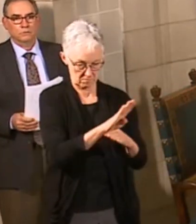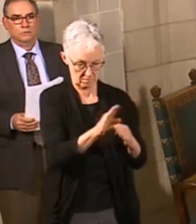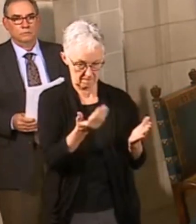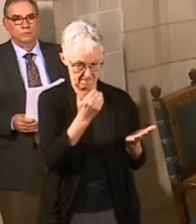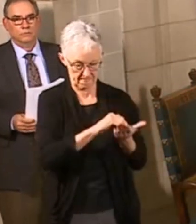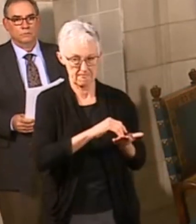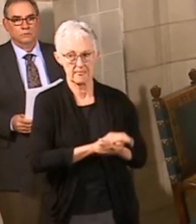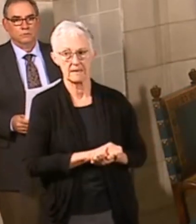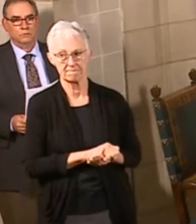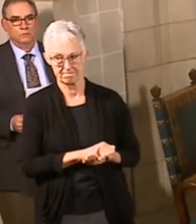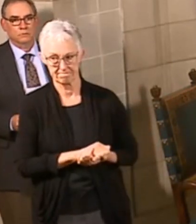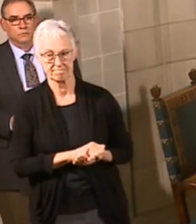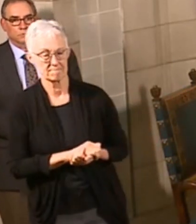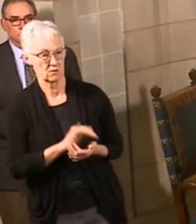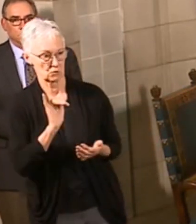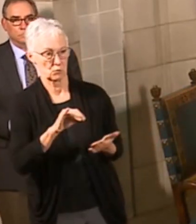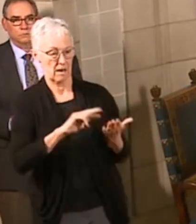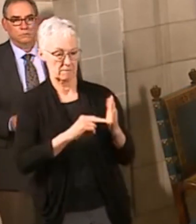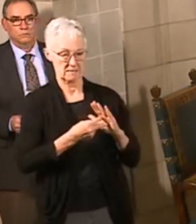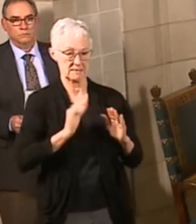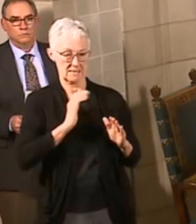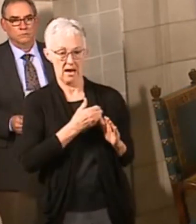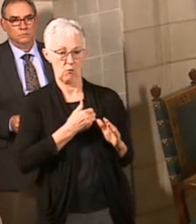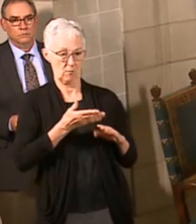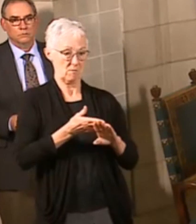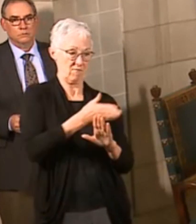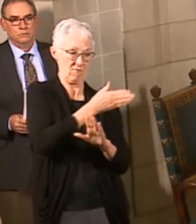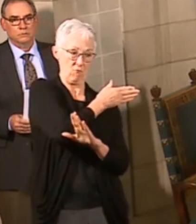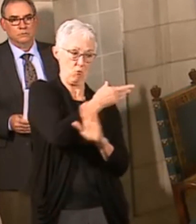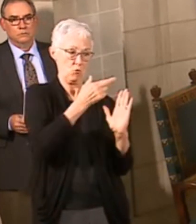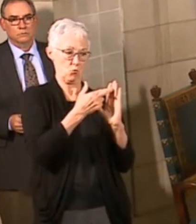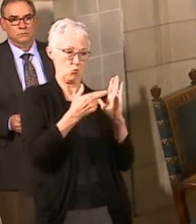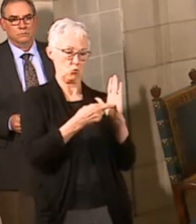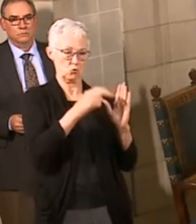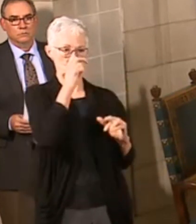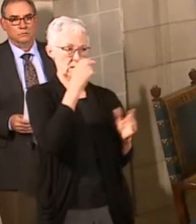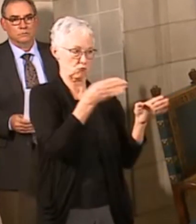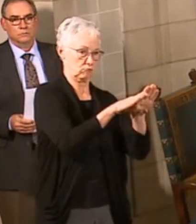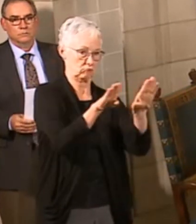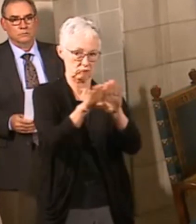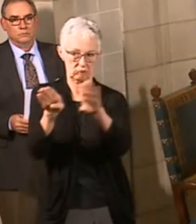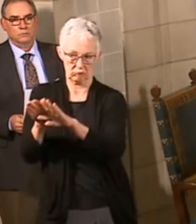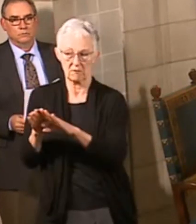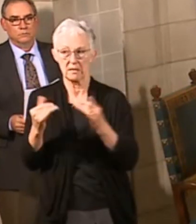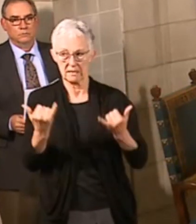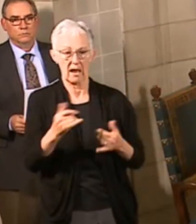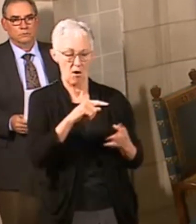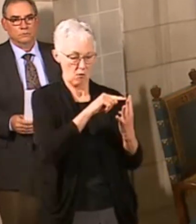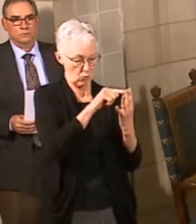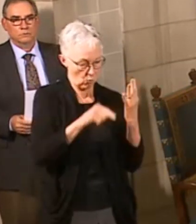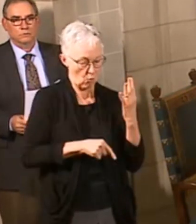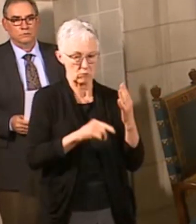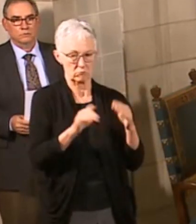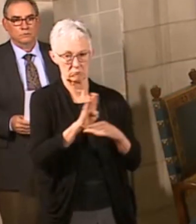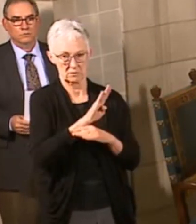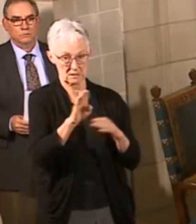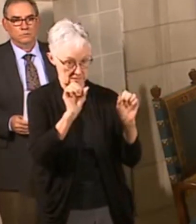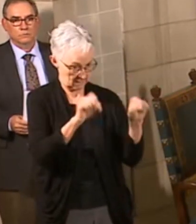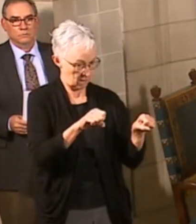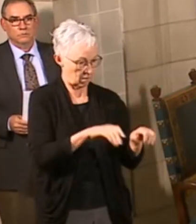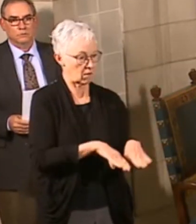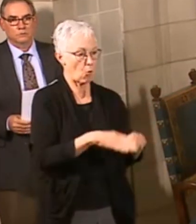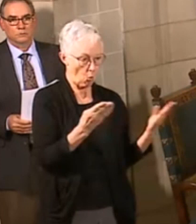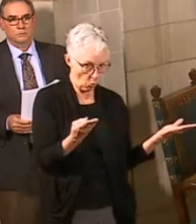these restrictions that we've put in place with regard to DHMs. And again, only under those criteria that I just outlined with regard